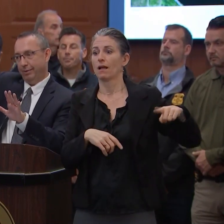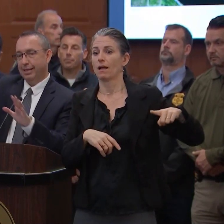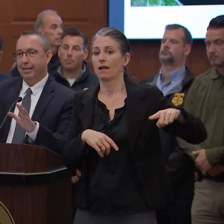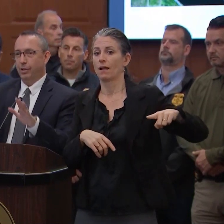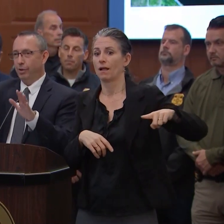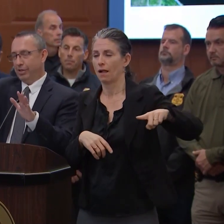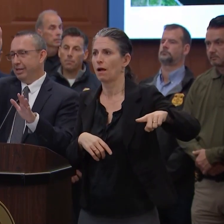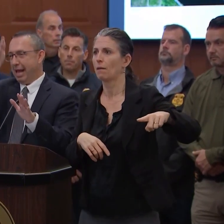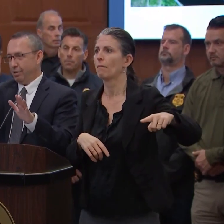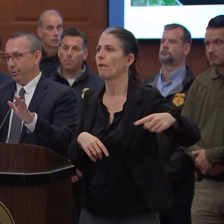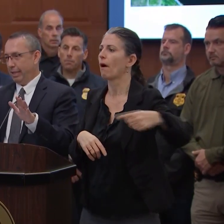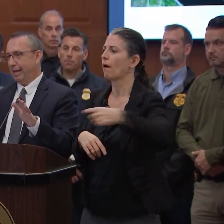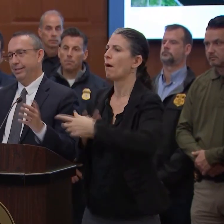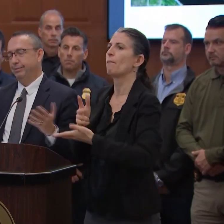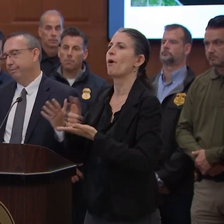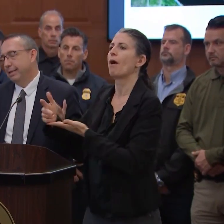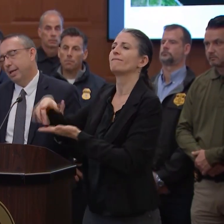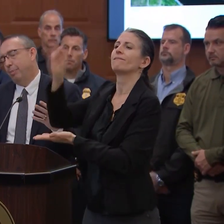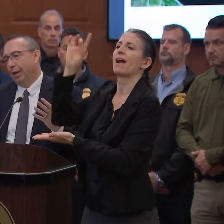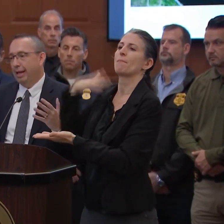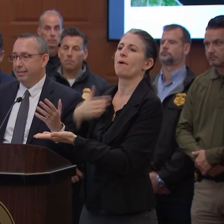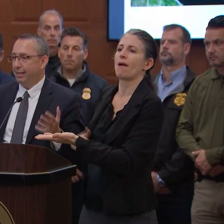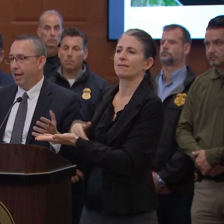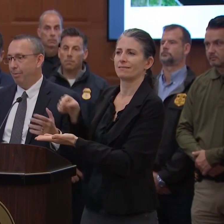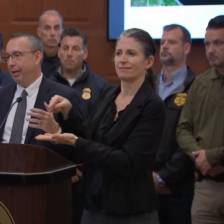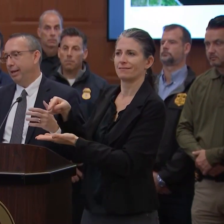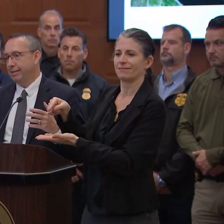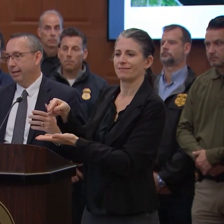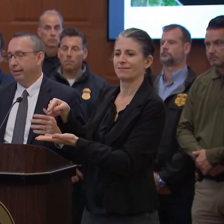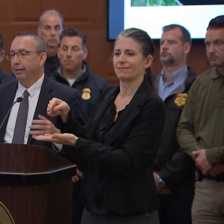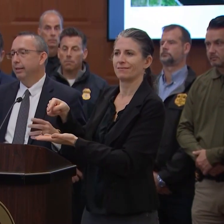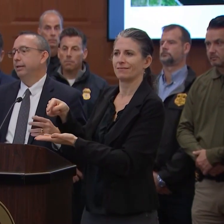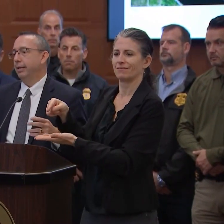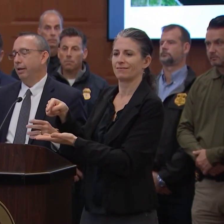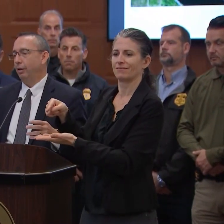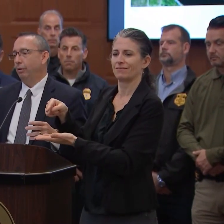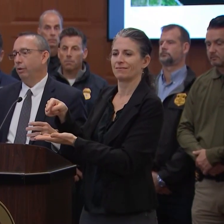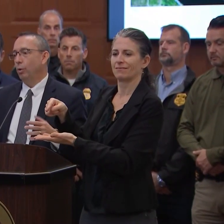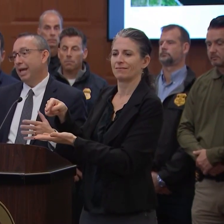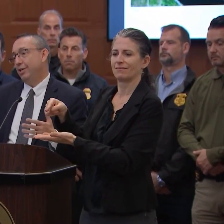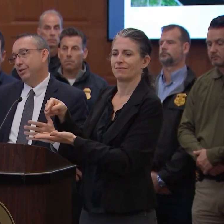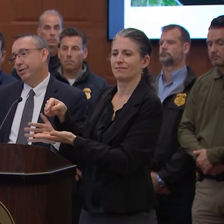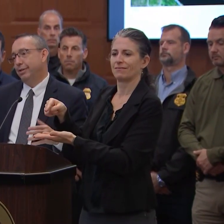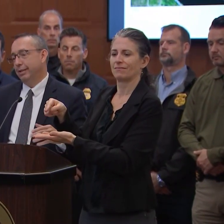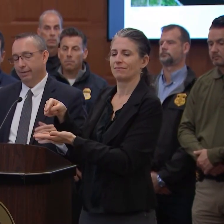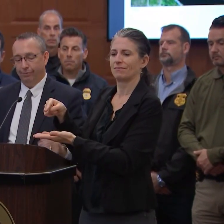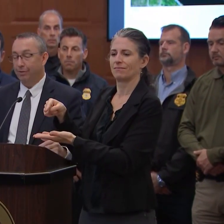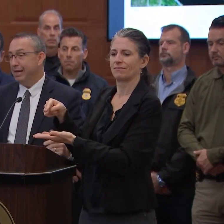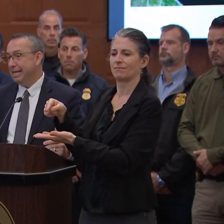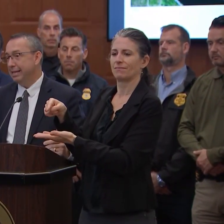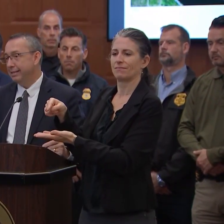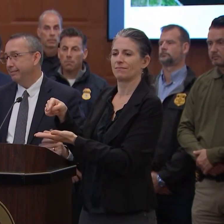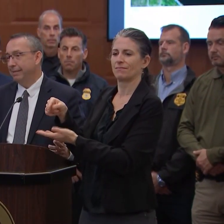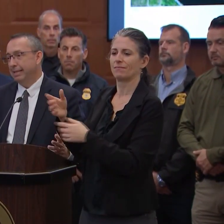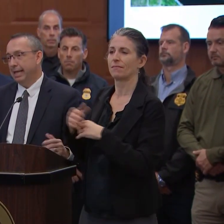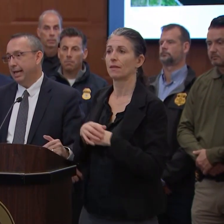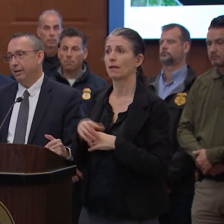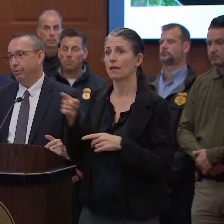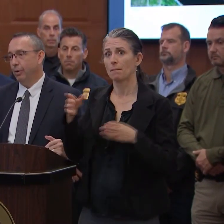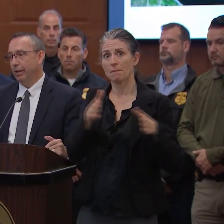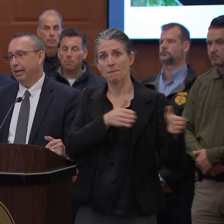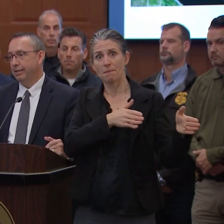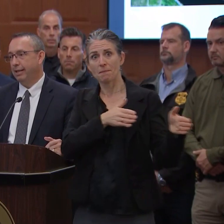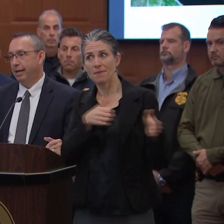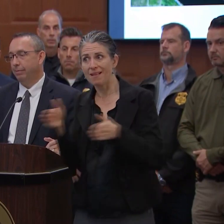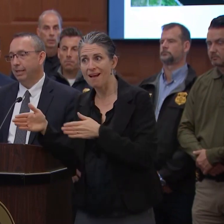as well. So there is a natural connection. Is that planned? Is that not planned? Is that a location of convenience? I